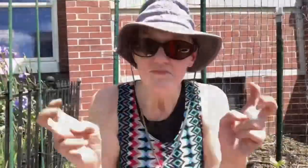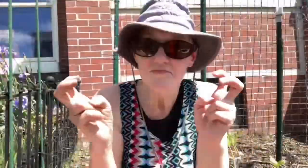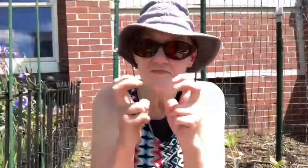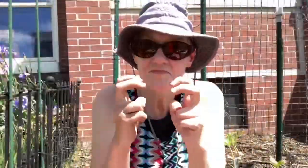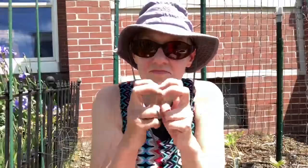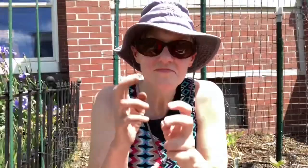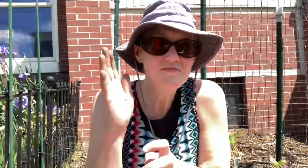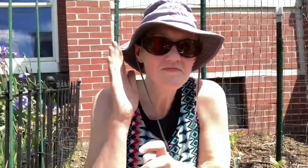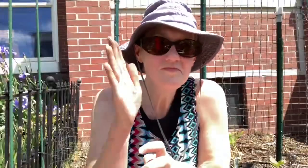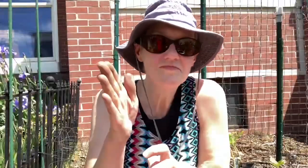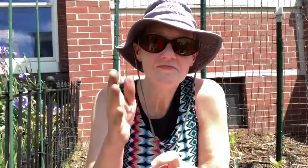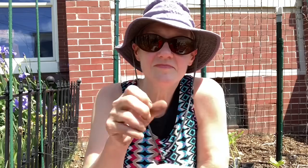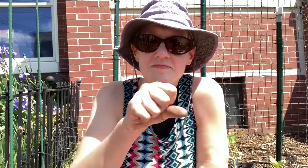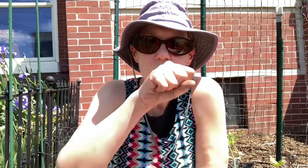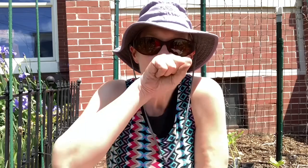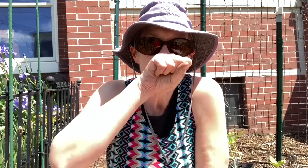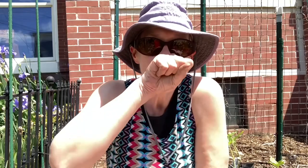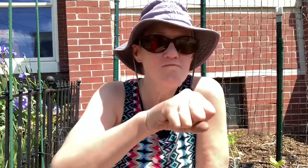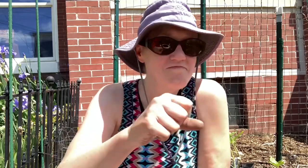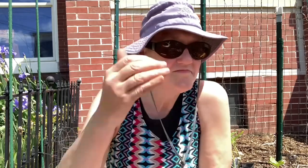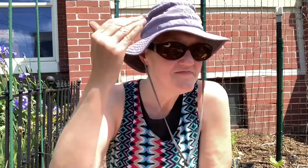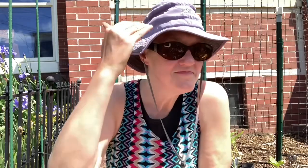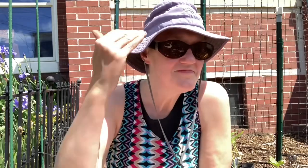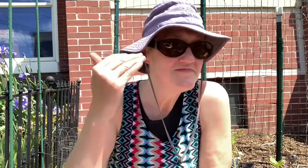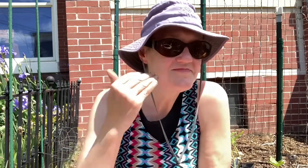And squirrels, they'll love the heads.